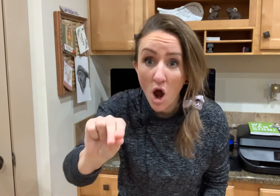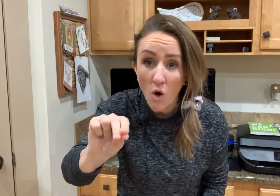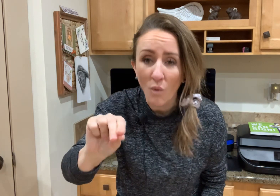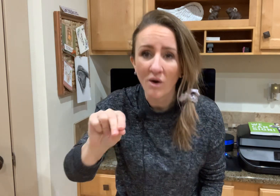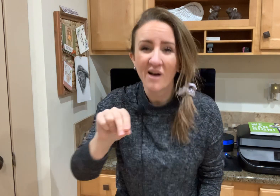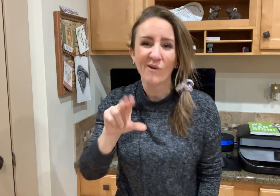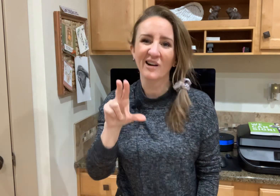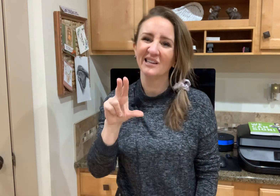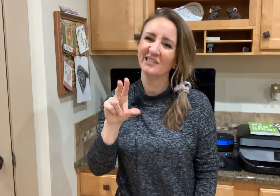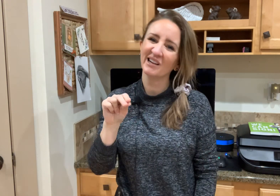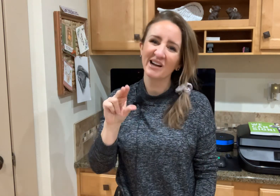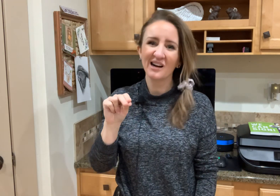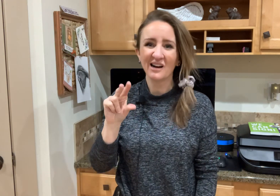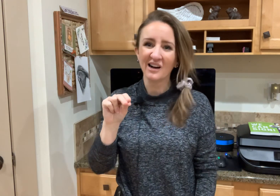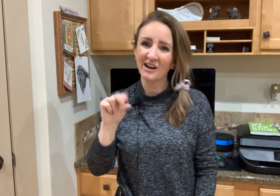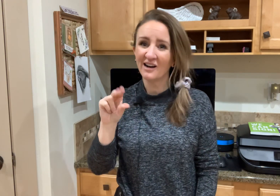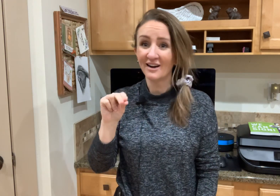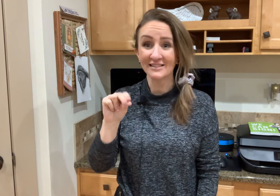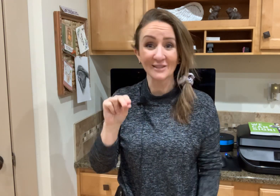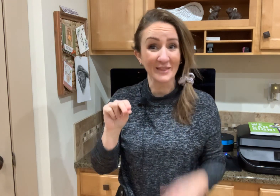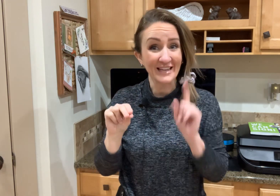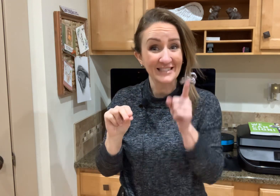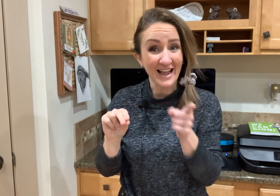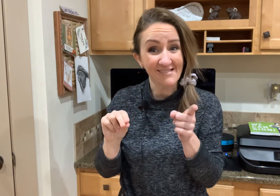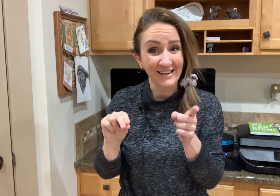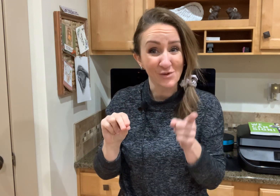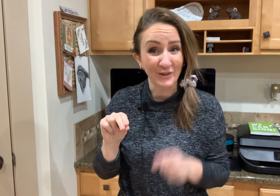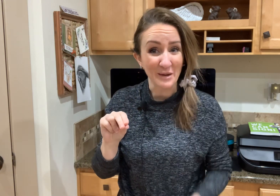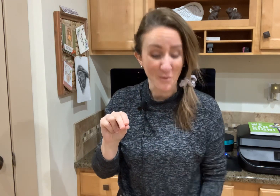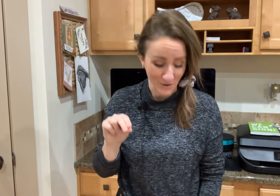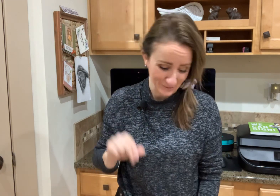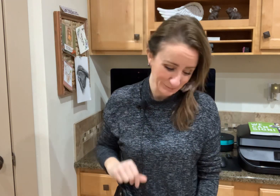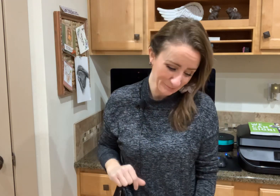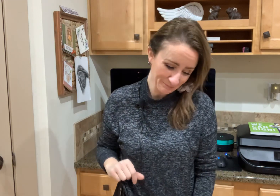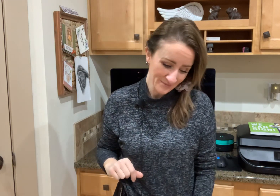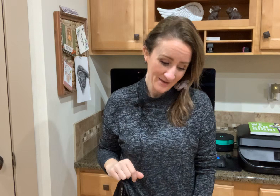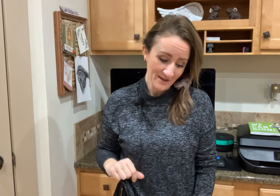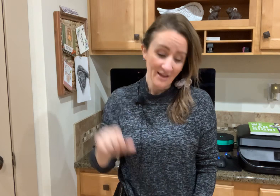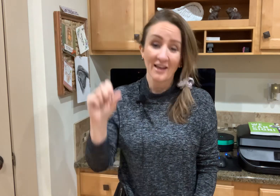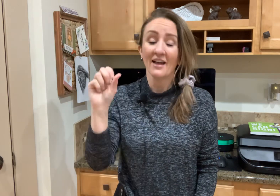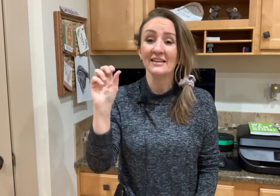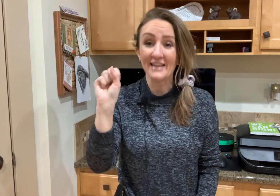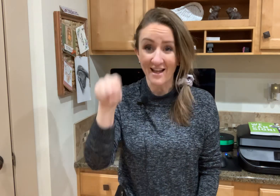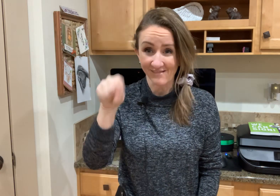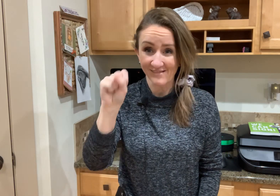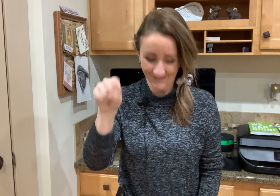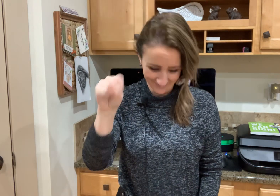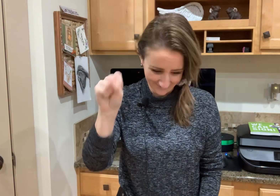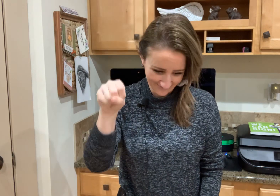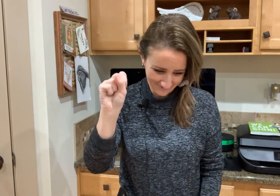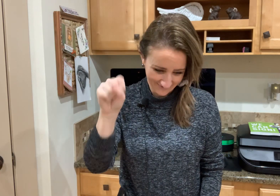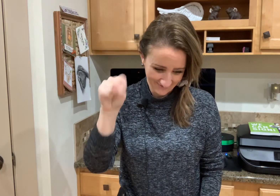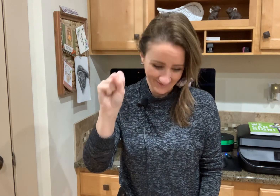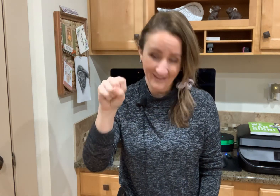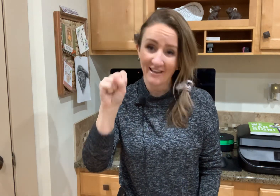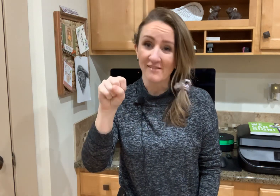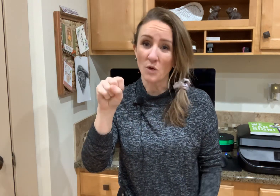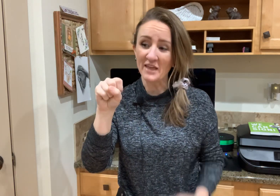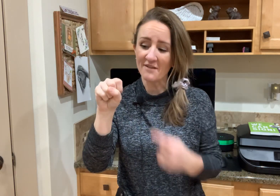no. Or no. So the intensity is really important. Yes. So think of like a